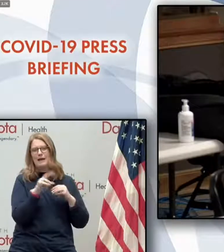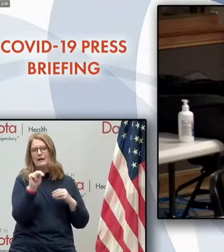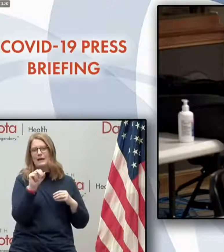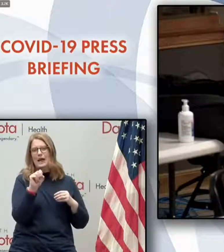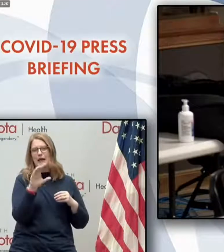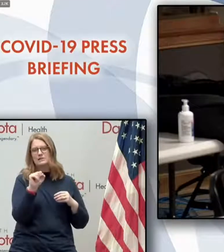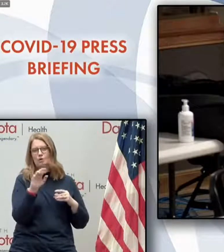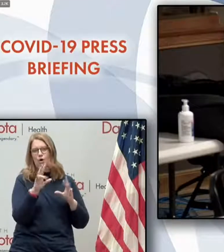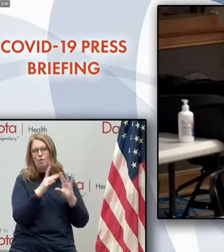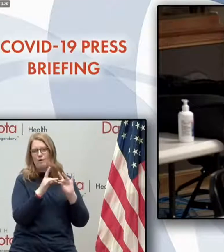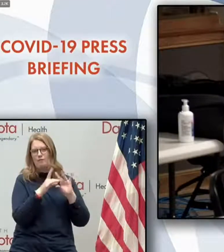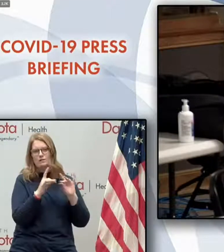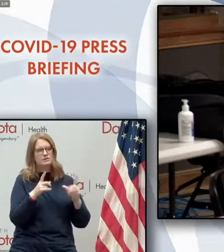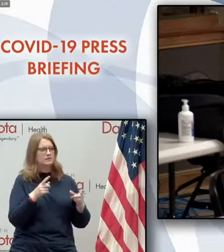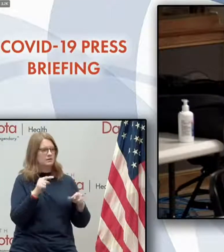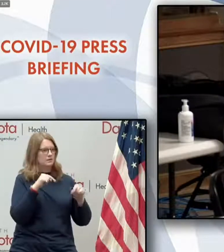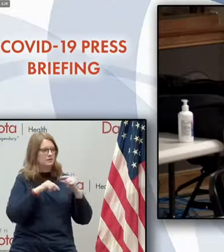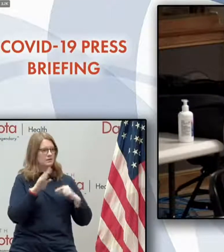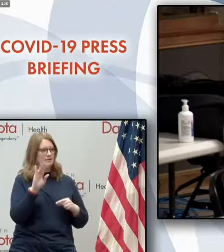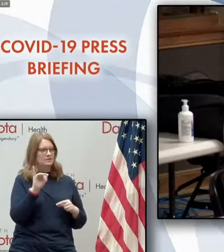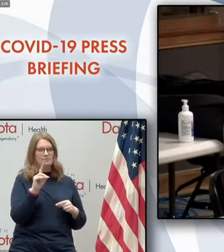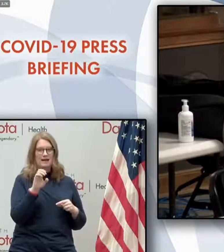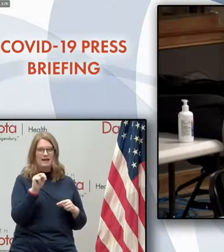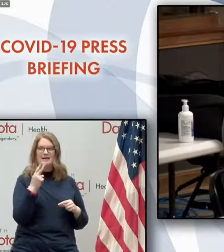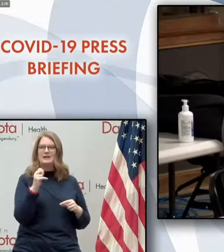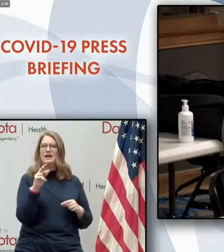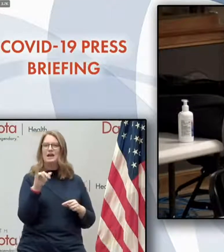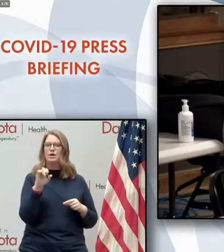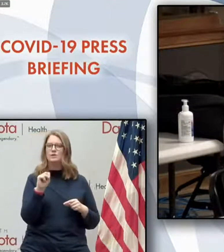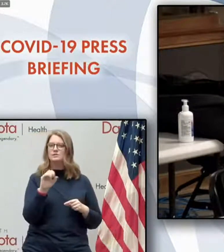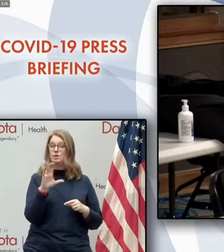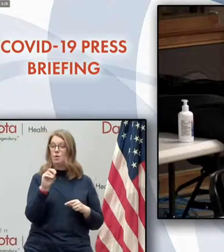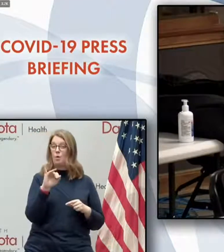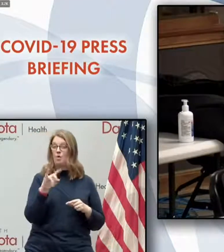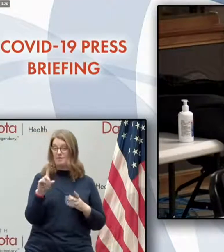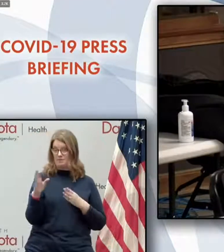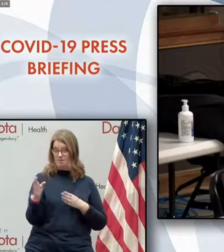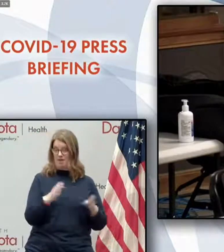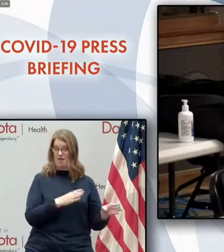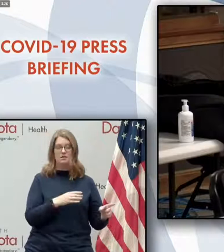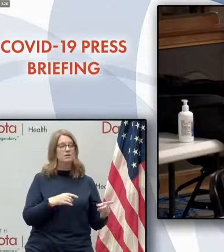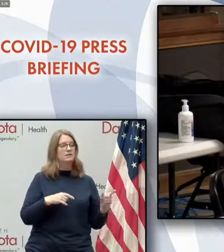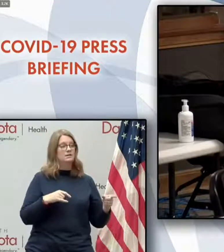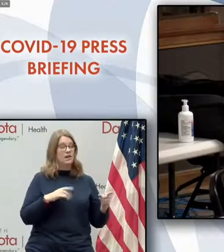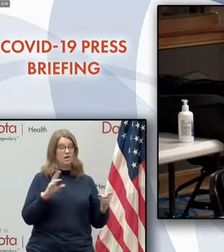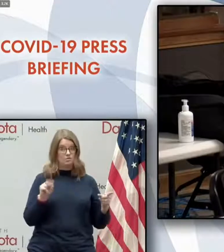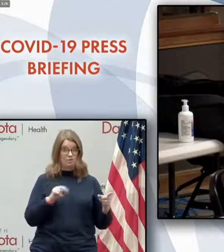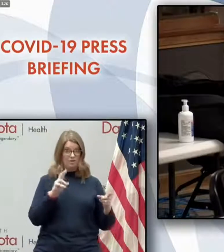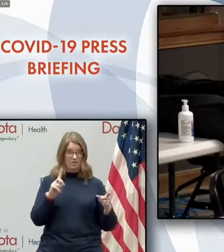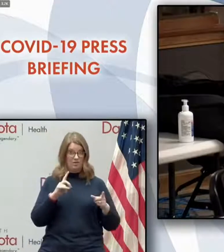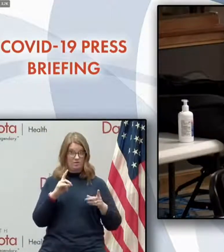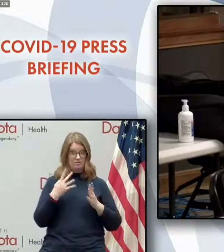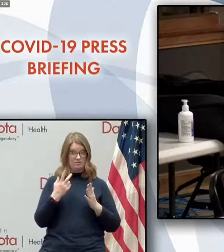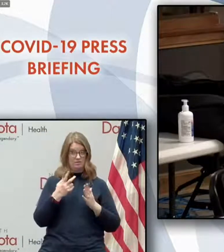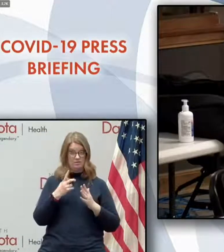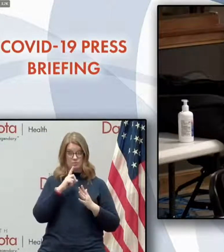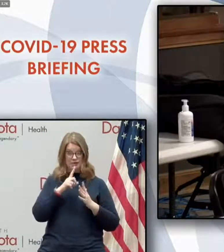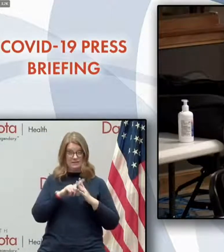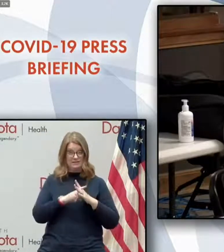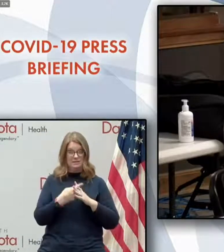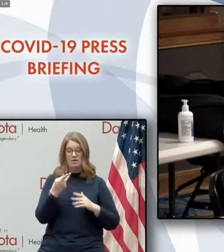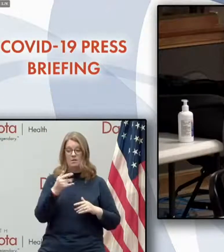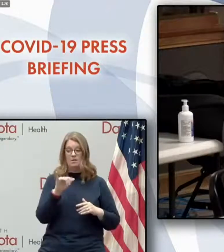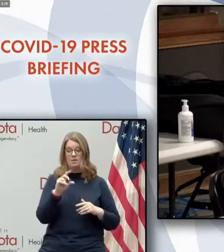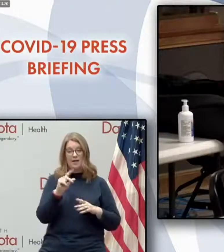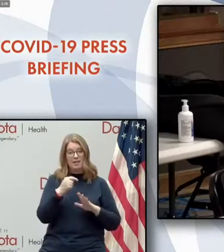I'd like to go back to the Biden-Harris COVID plan. Considering the role that North Dakota has played in a lot of pilot projects, I'm